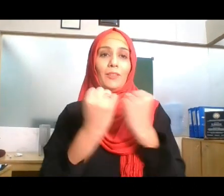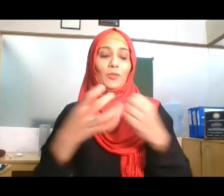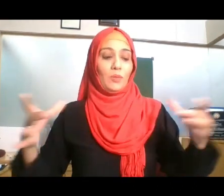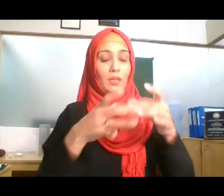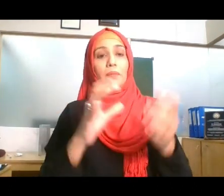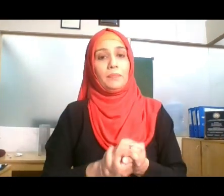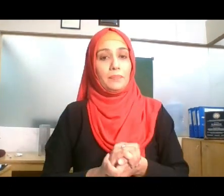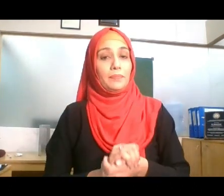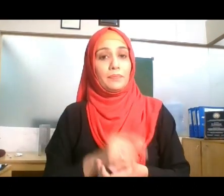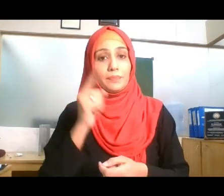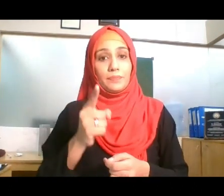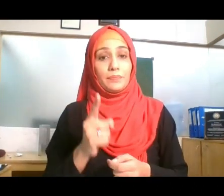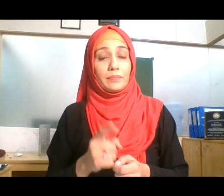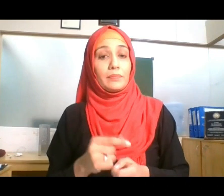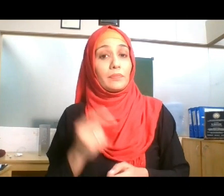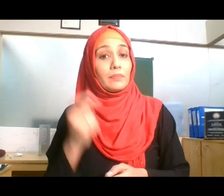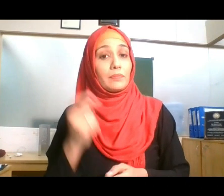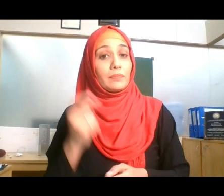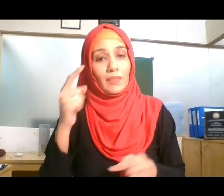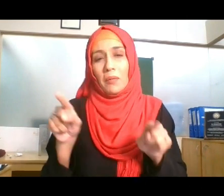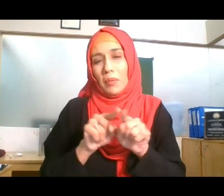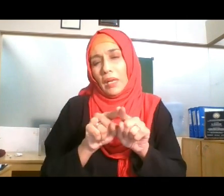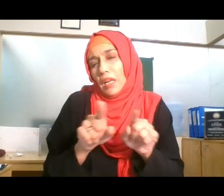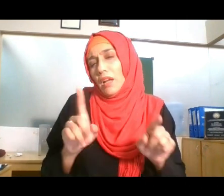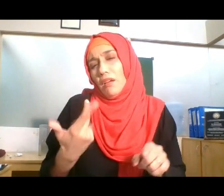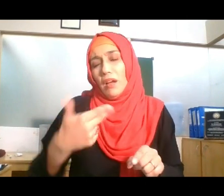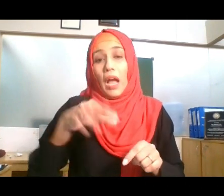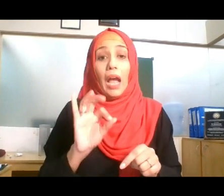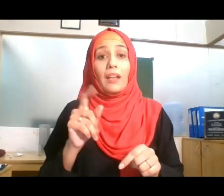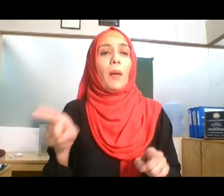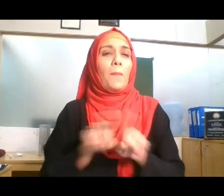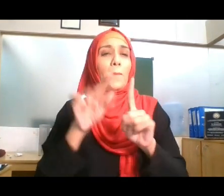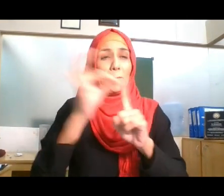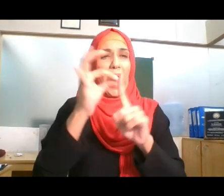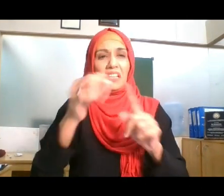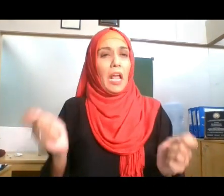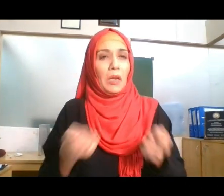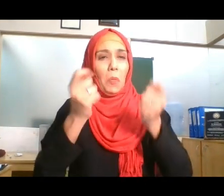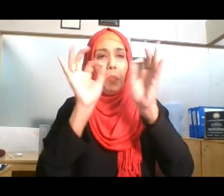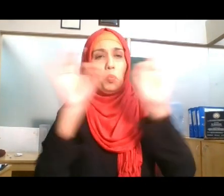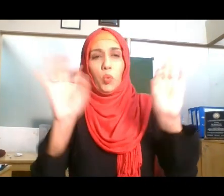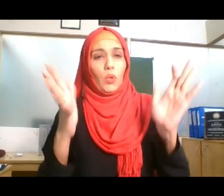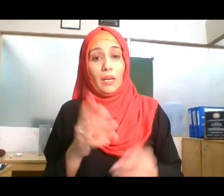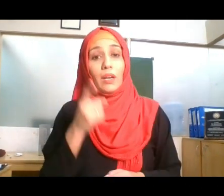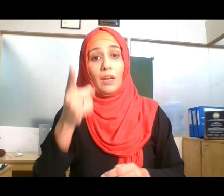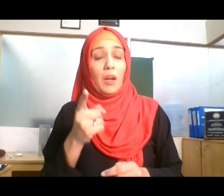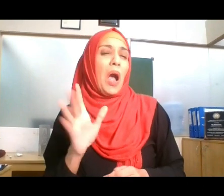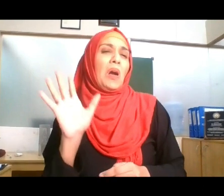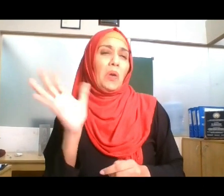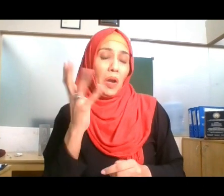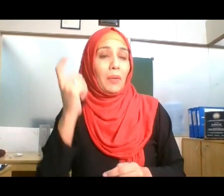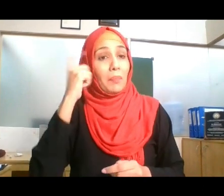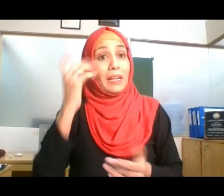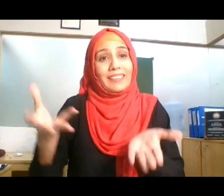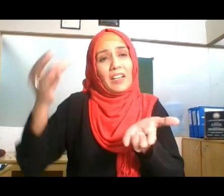I think that's a very big theme to live up to, especially in a developing country like Pakistan, where more often